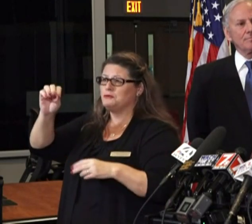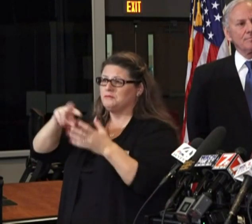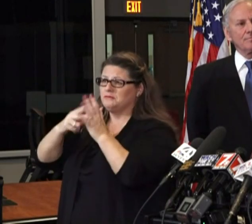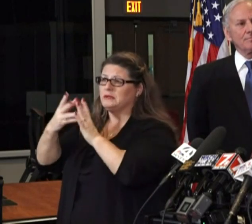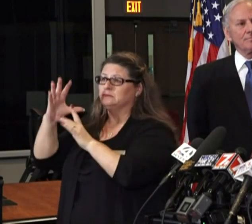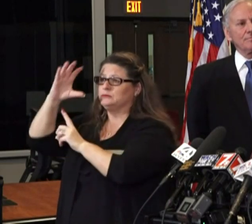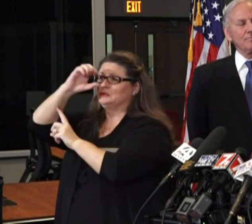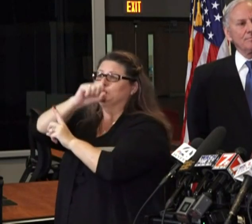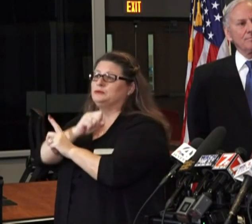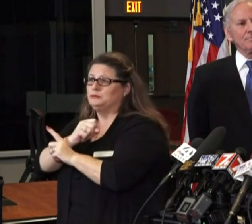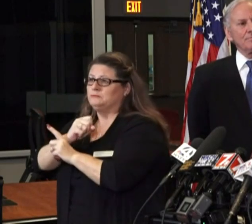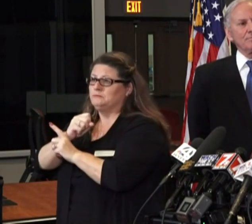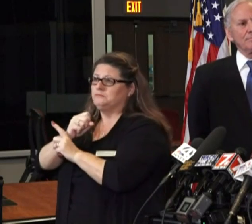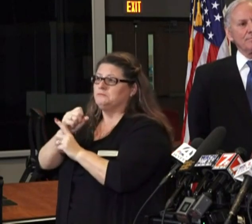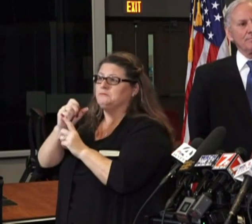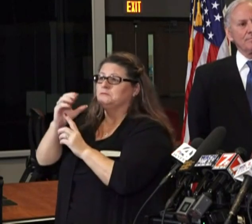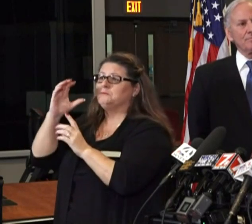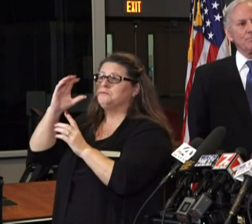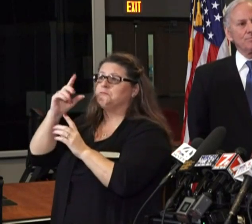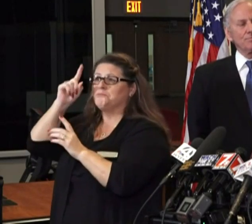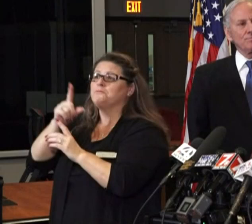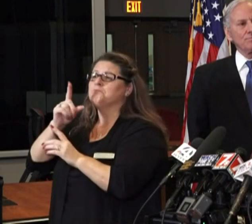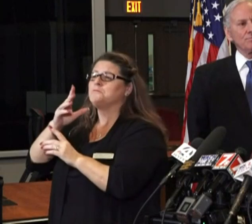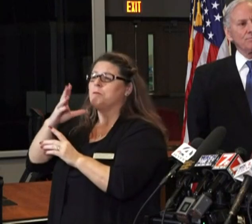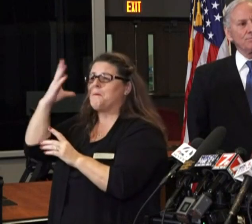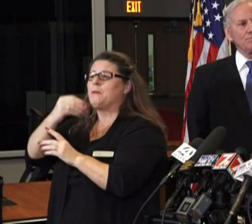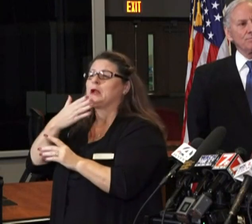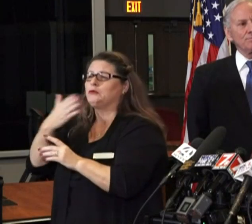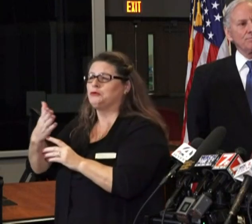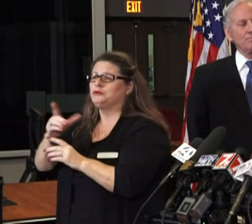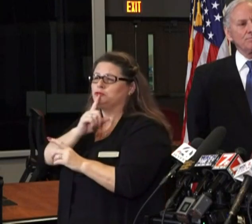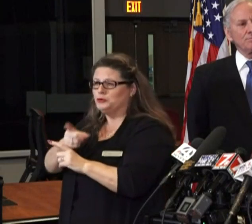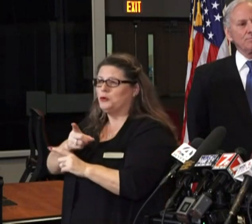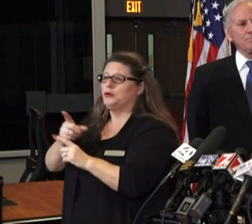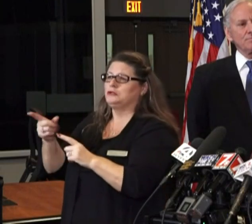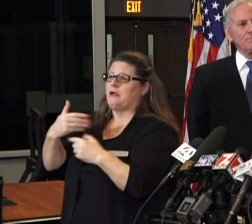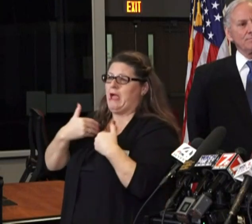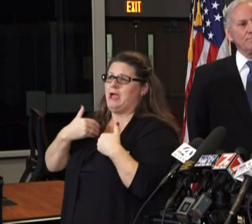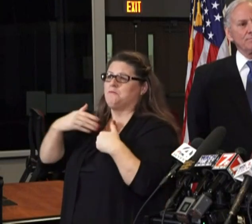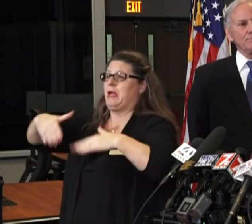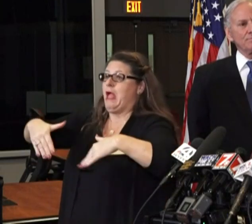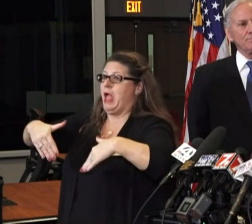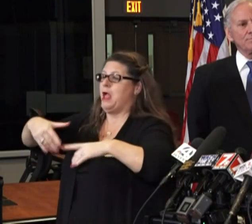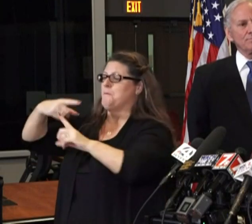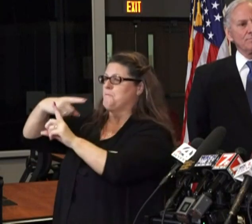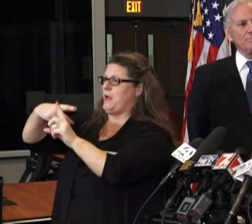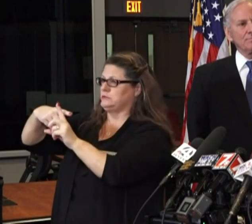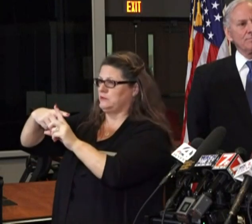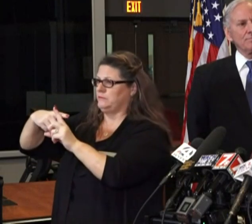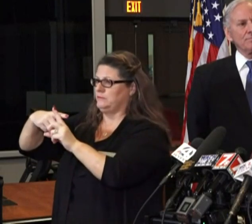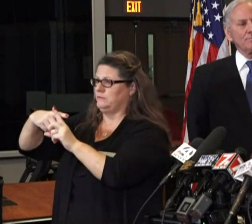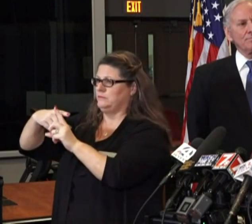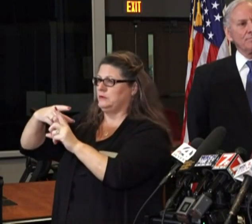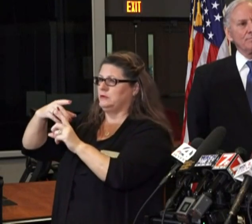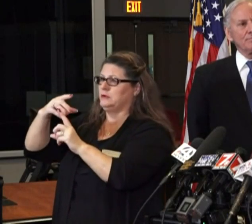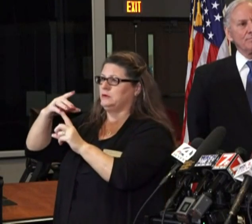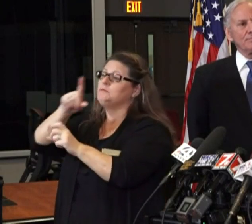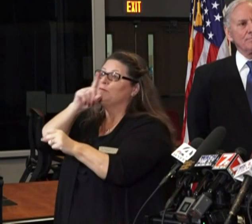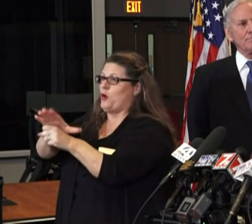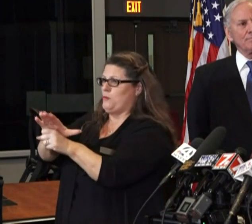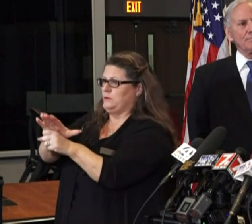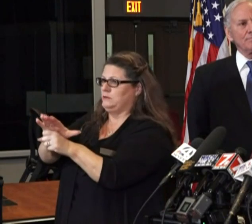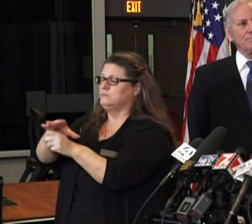I'd like to take a moment to reinforce it and acknowledge that this person is doing the right